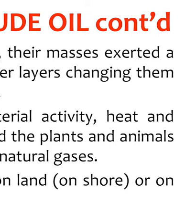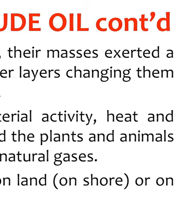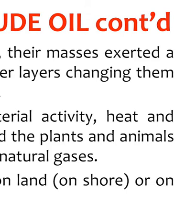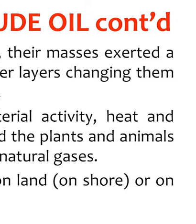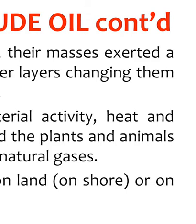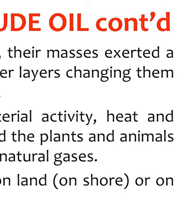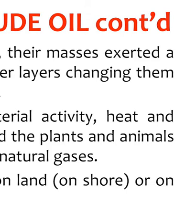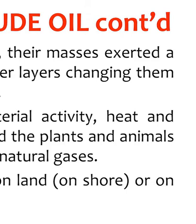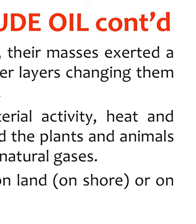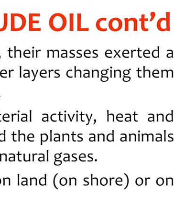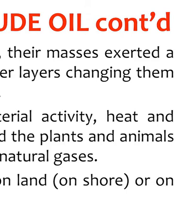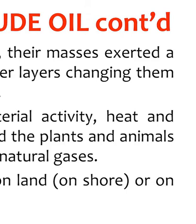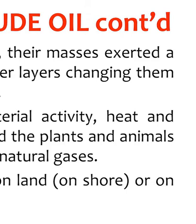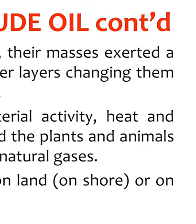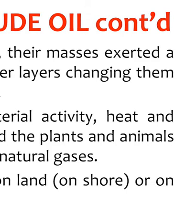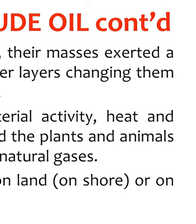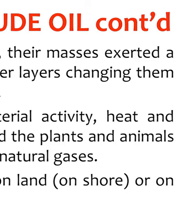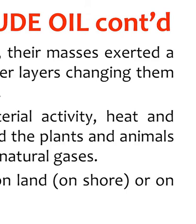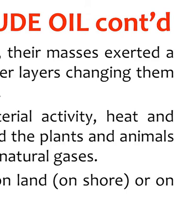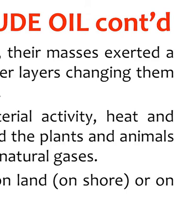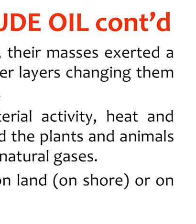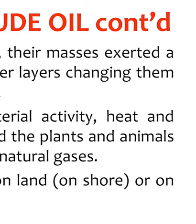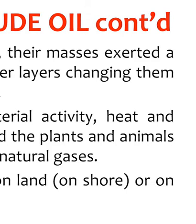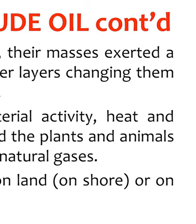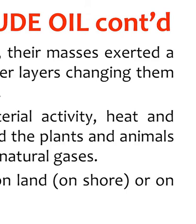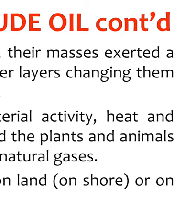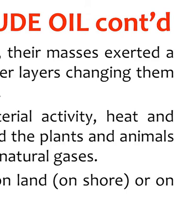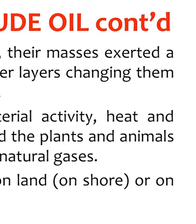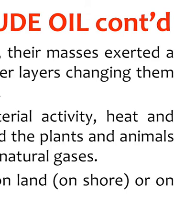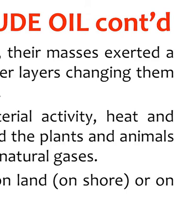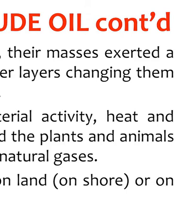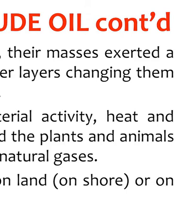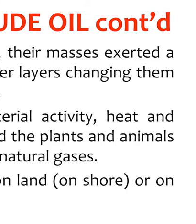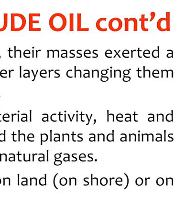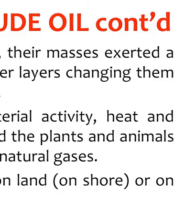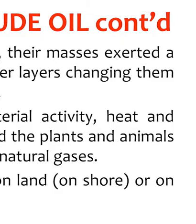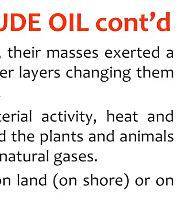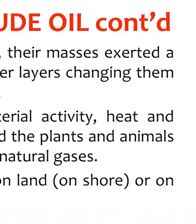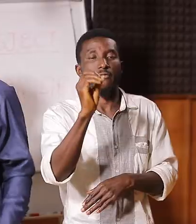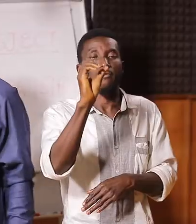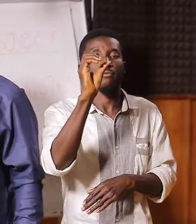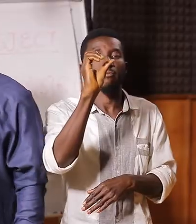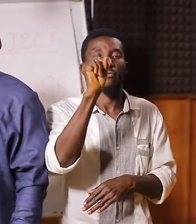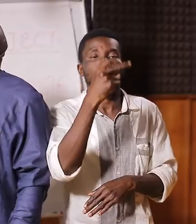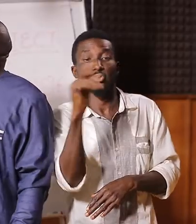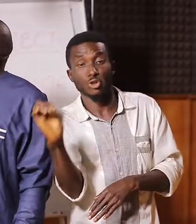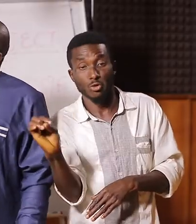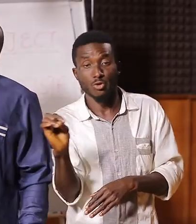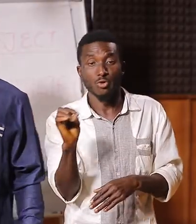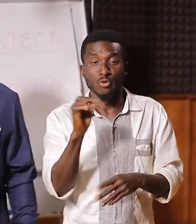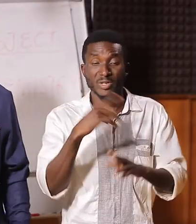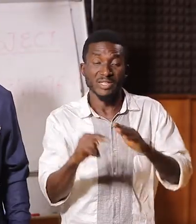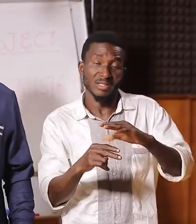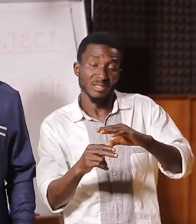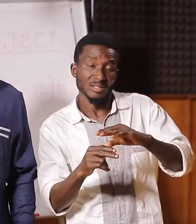called onshore. When it's inside the sea or oceans, we call that one offshore. Whenever